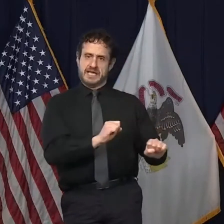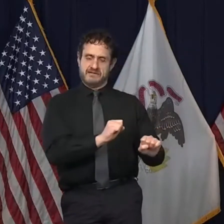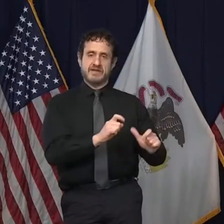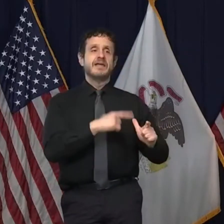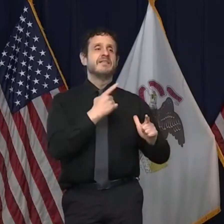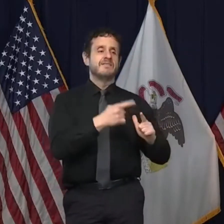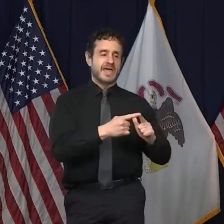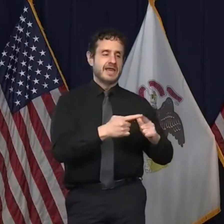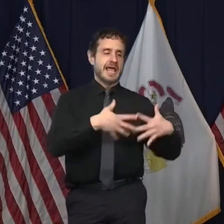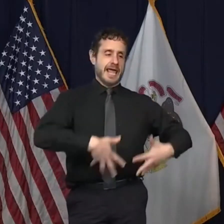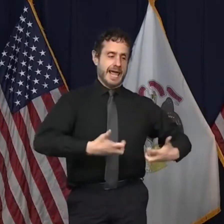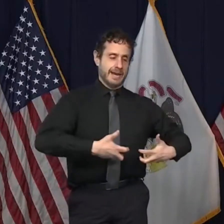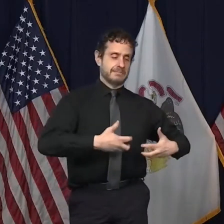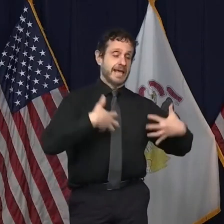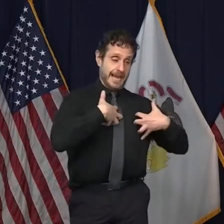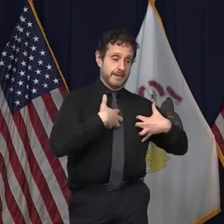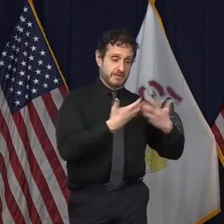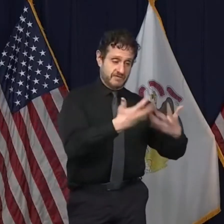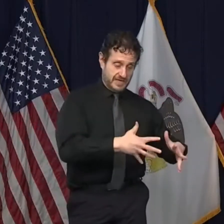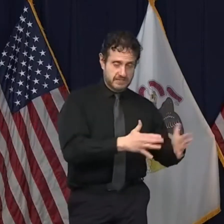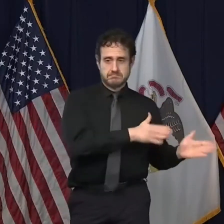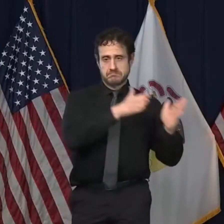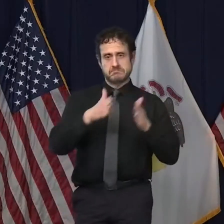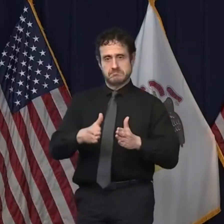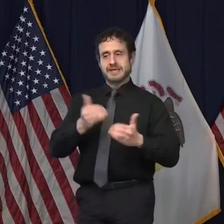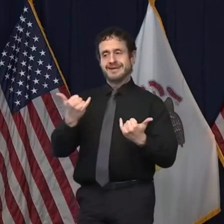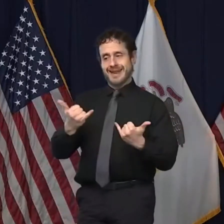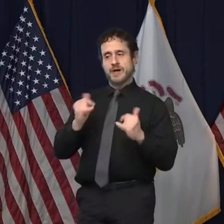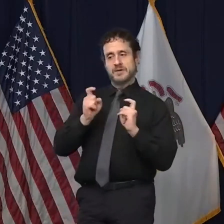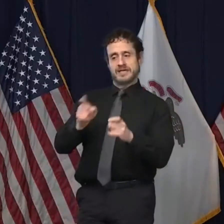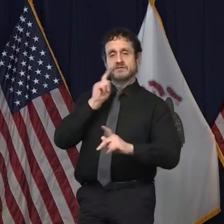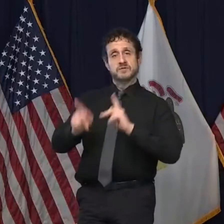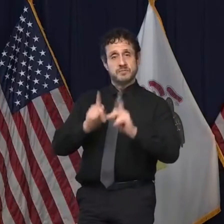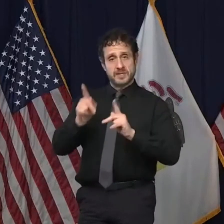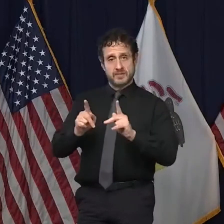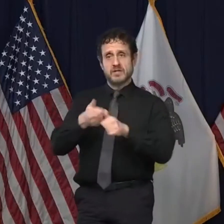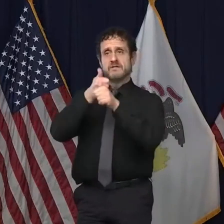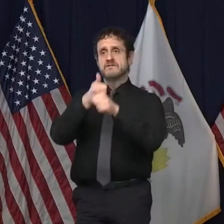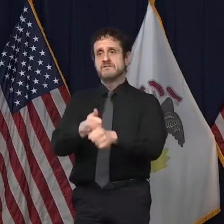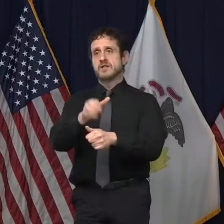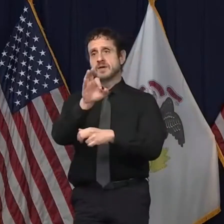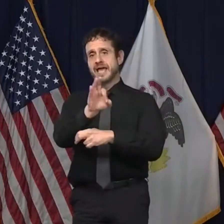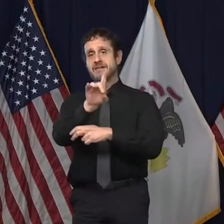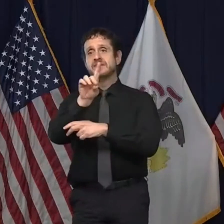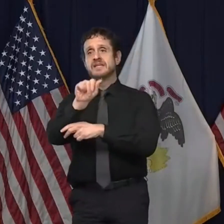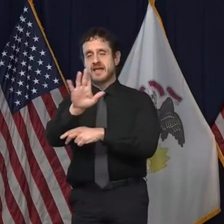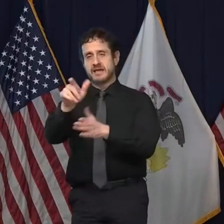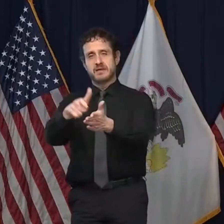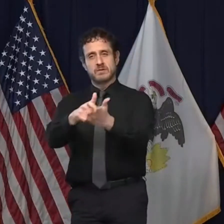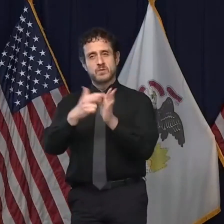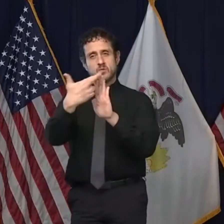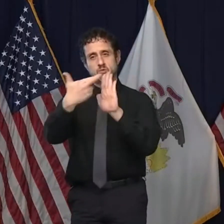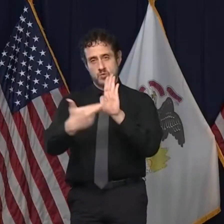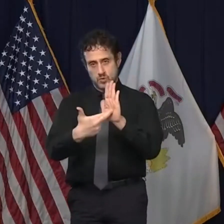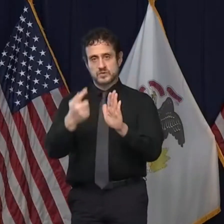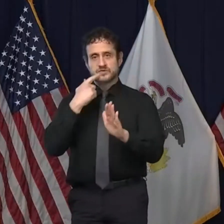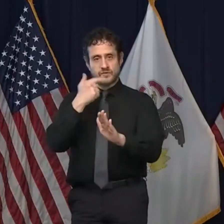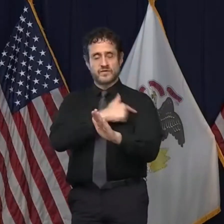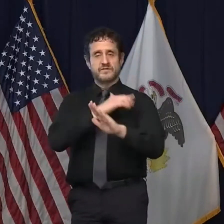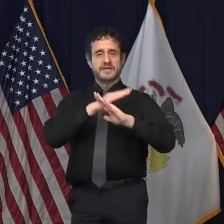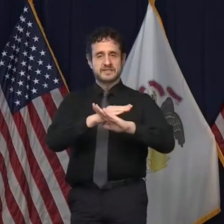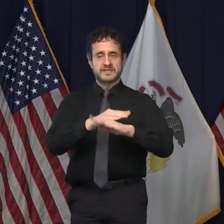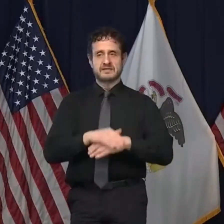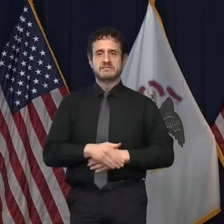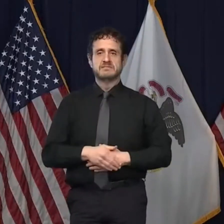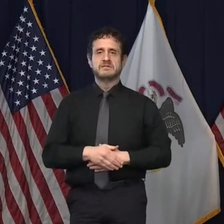begin. And again, these are designed in accordance with what the FDA requires from a vaccine candidate, meaning they